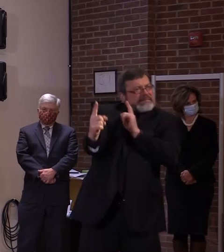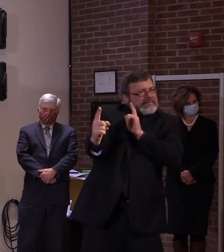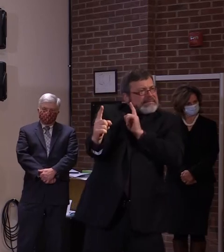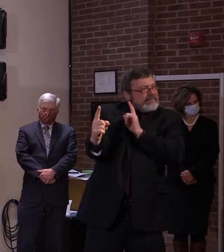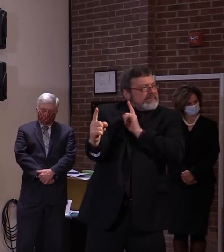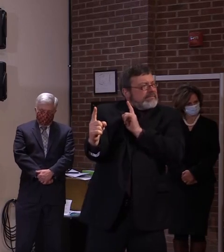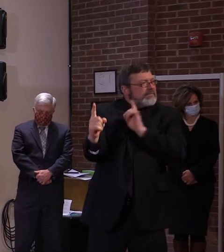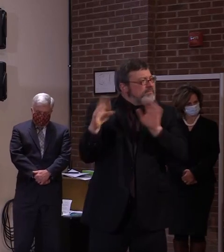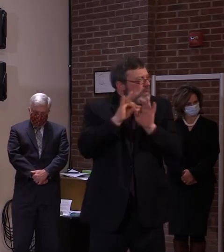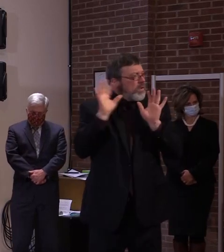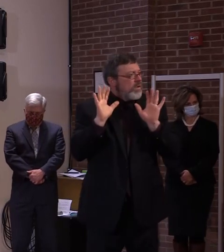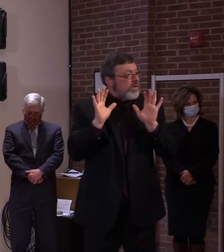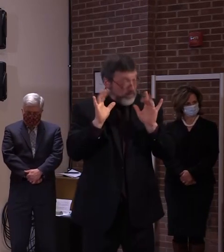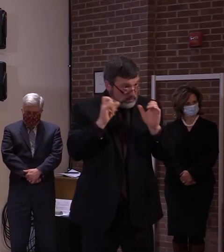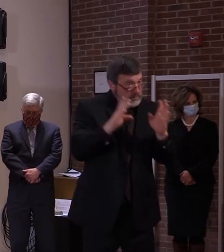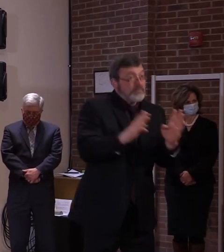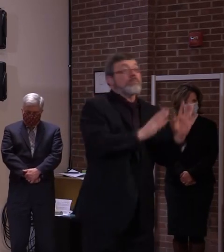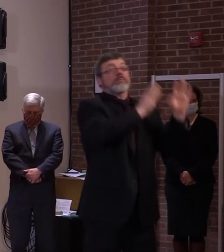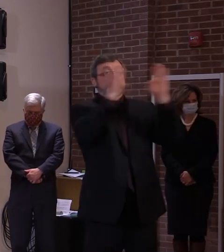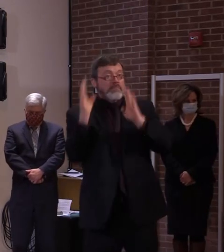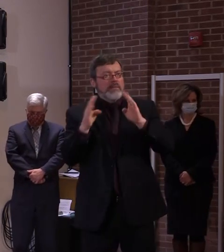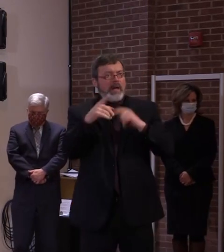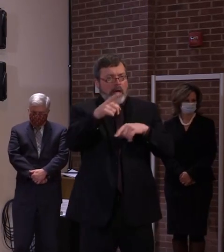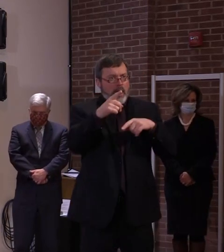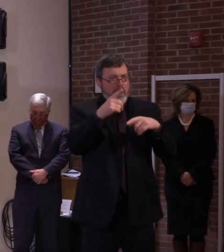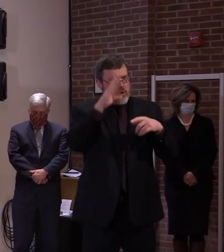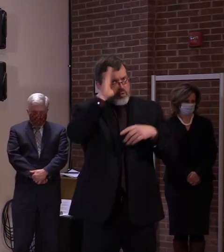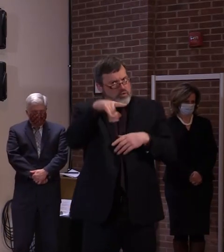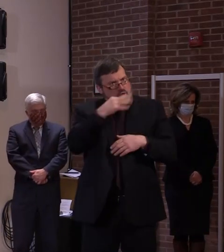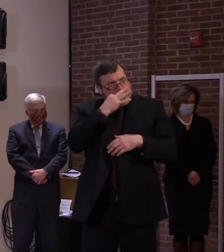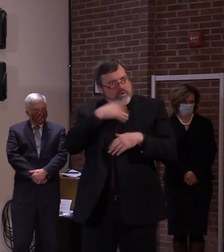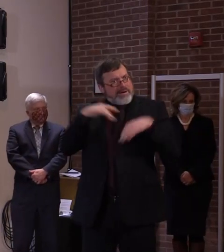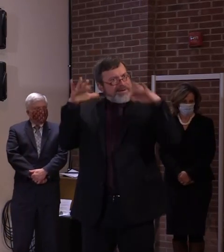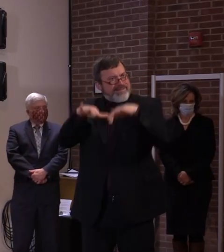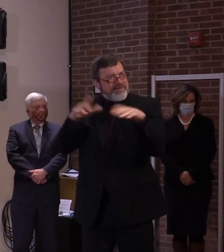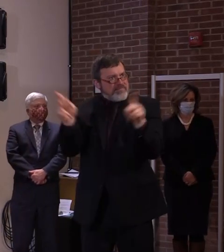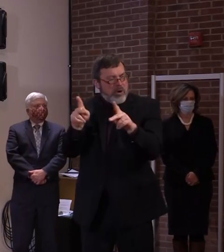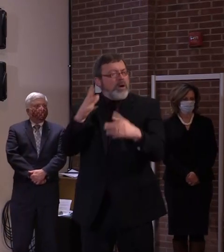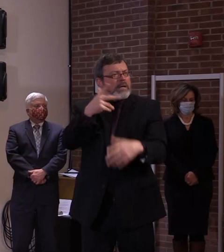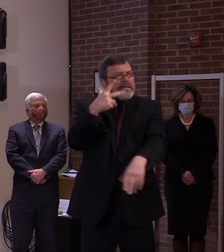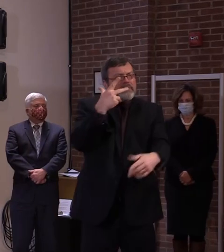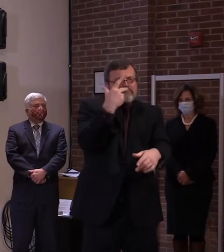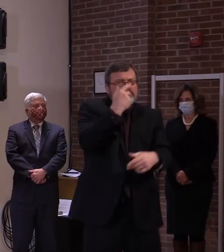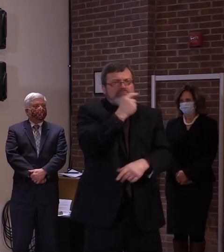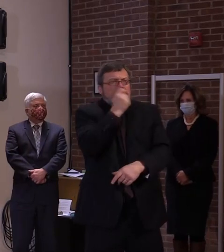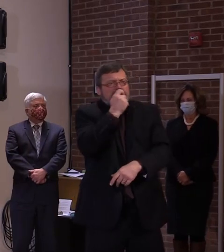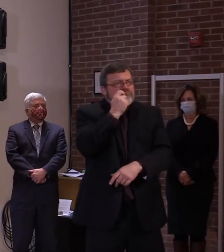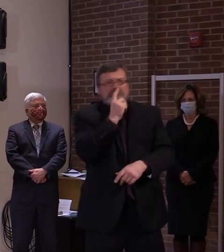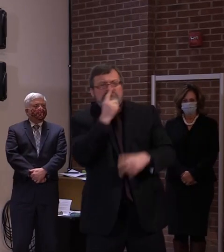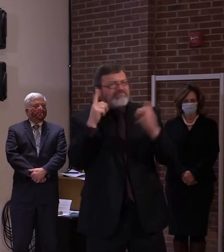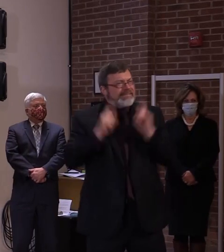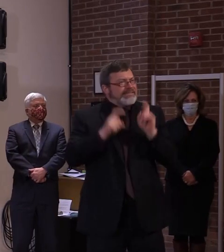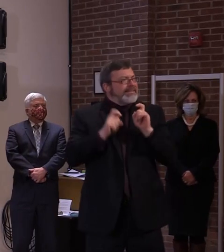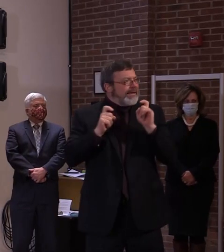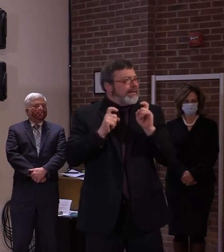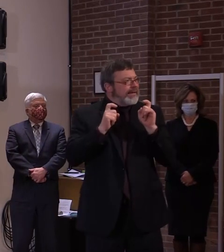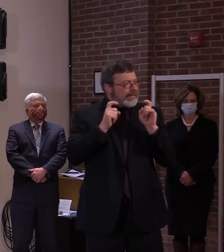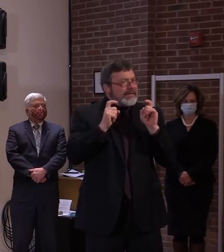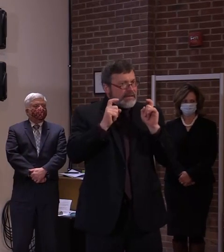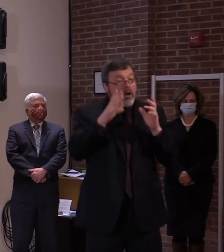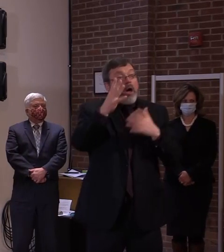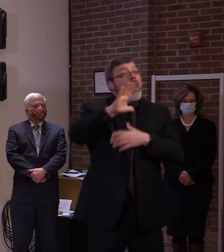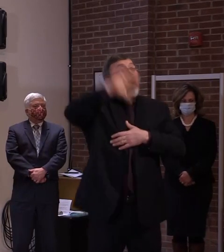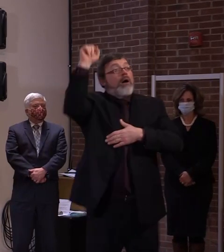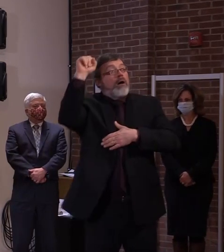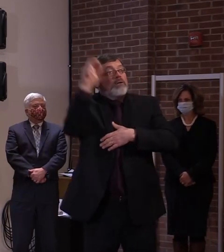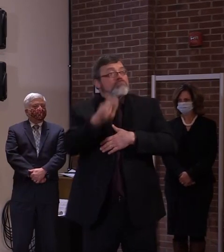taking part in activities that could put you at risk, like large gatherings or travel. Now, many of you have been